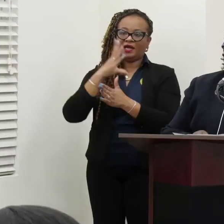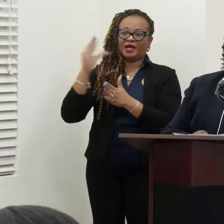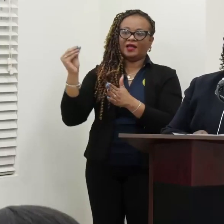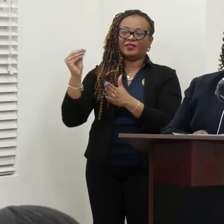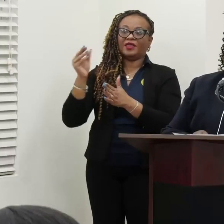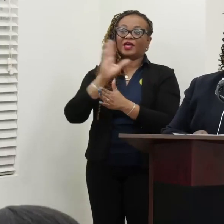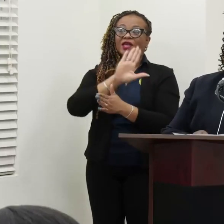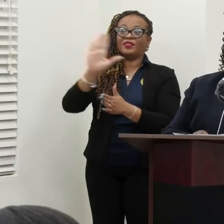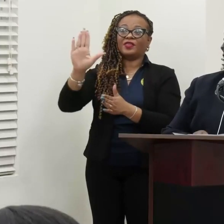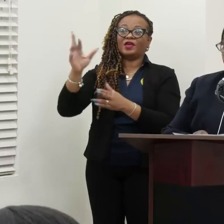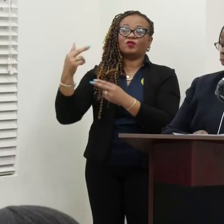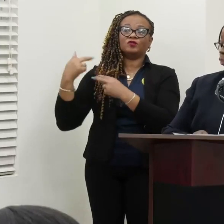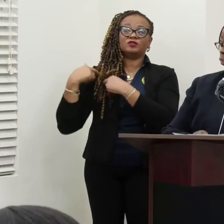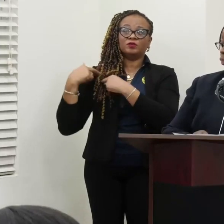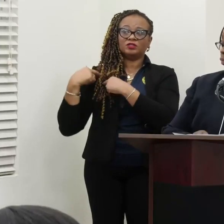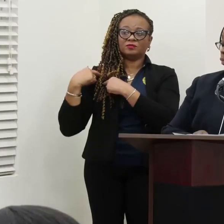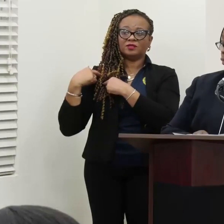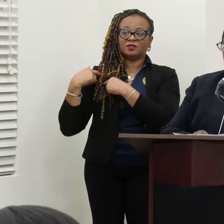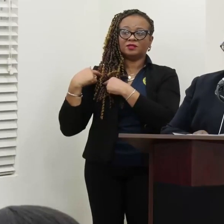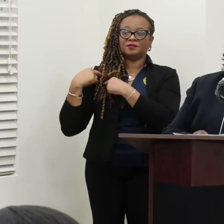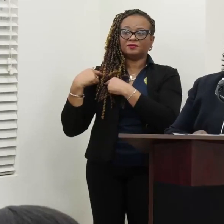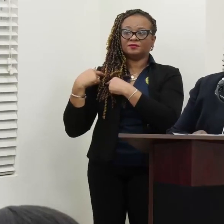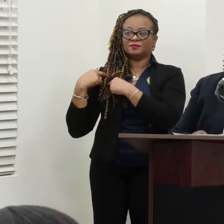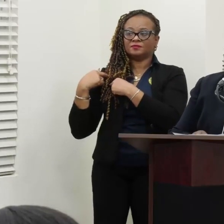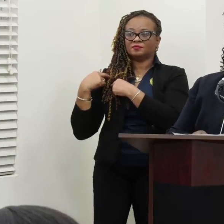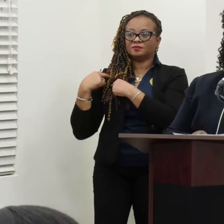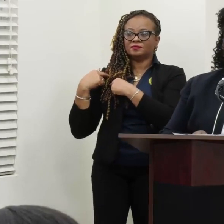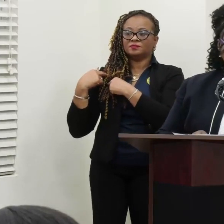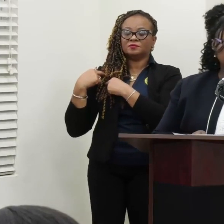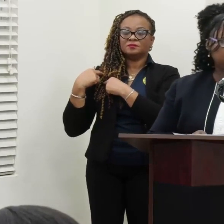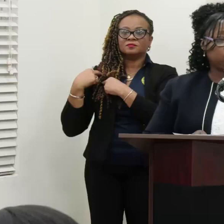designated responsibilities. Our